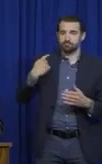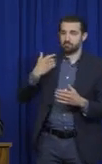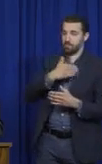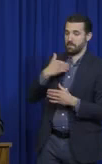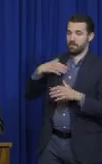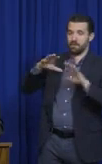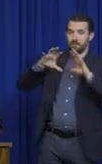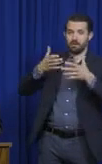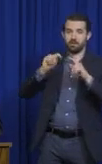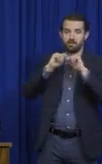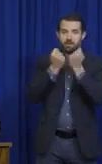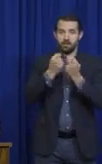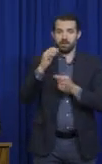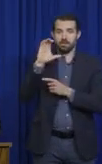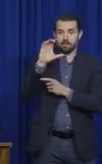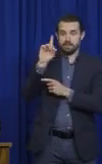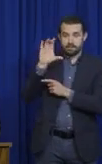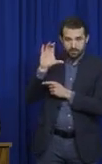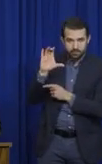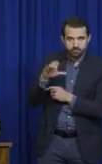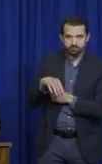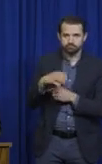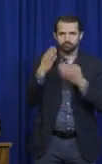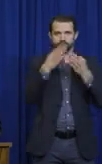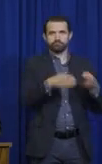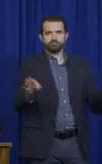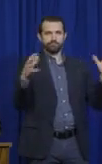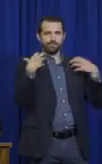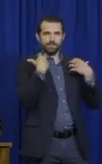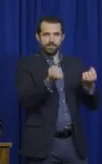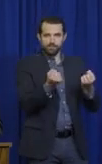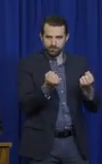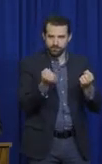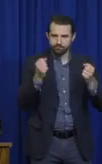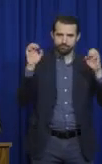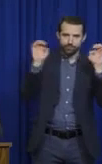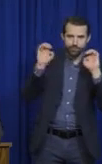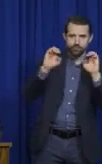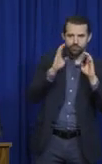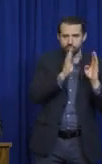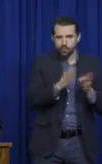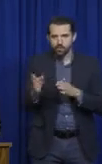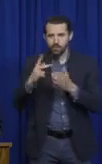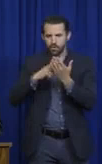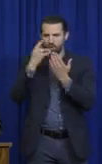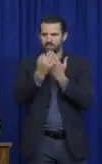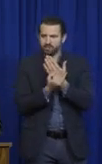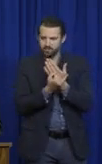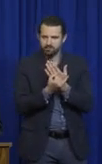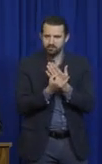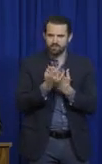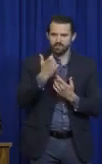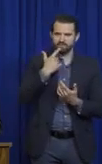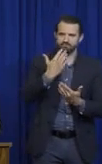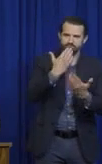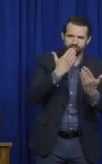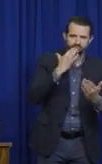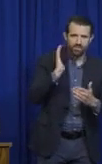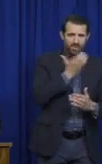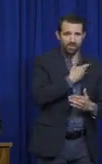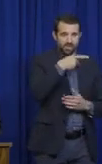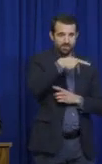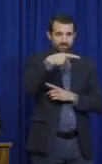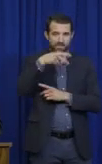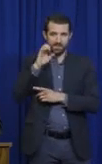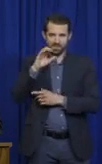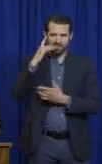CDC in the Public Health Emergency Preparedness Program for monitoring our supplies of PPE, coordinating